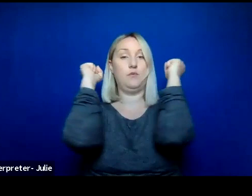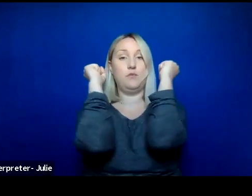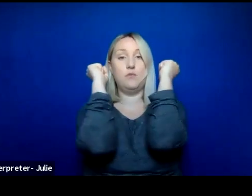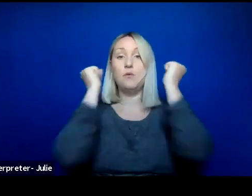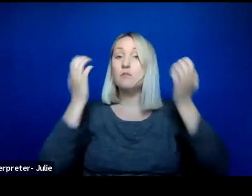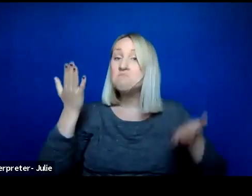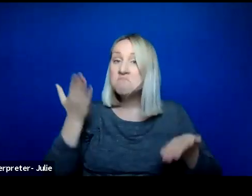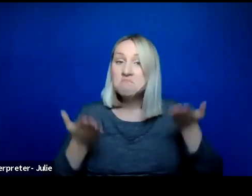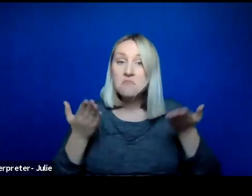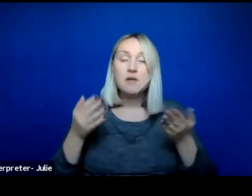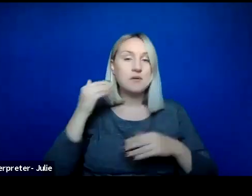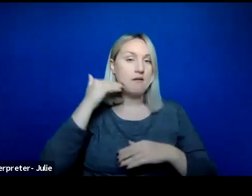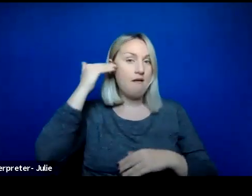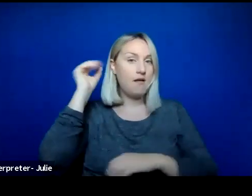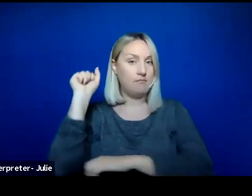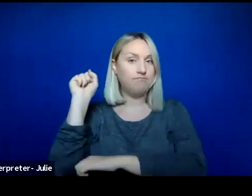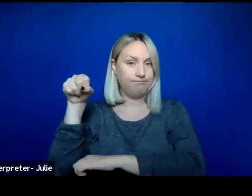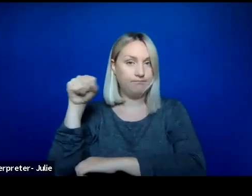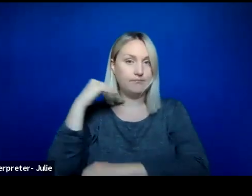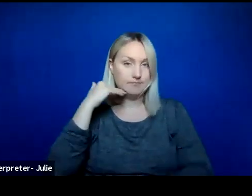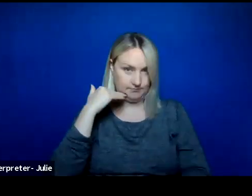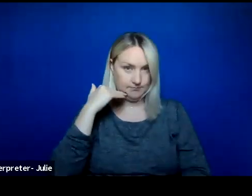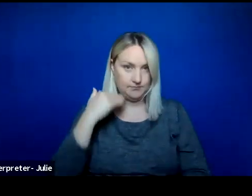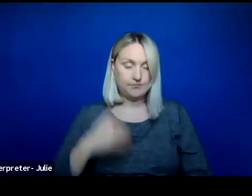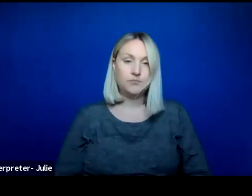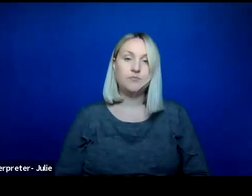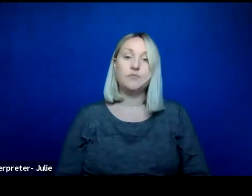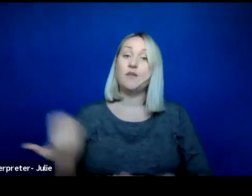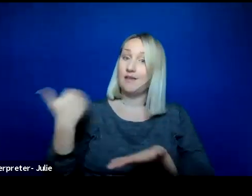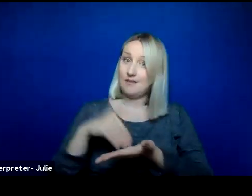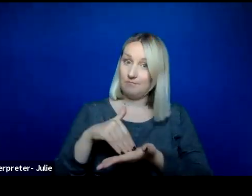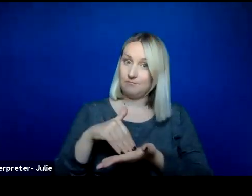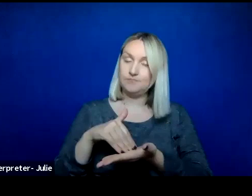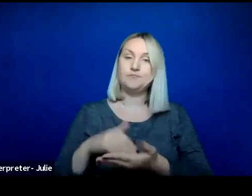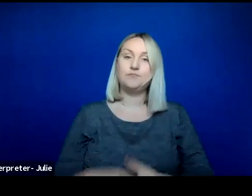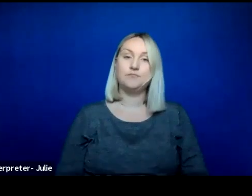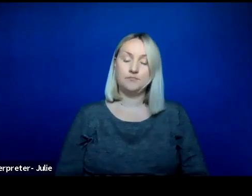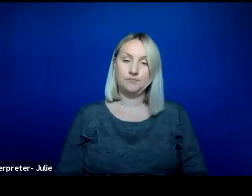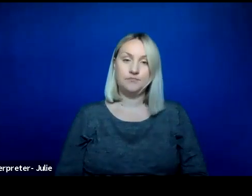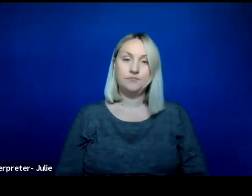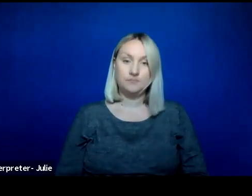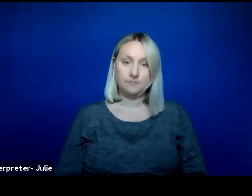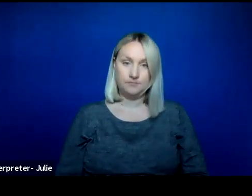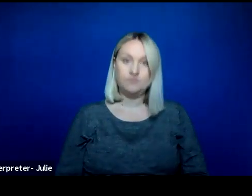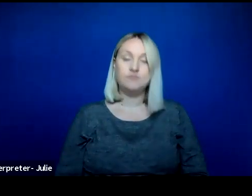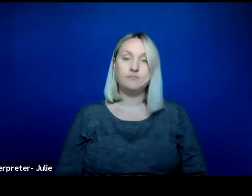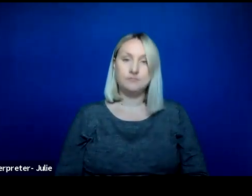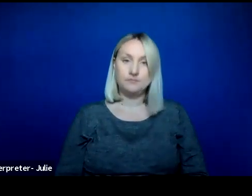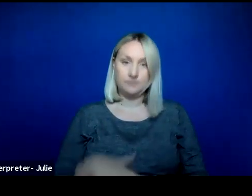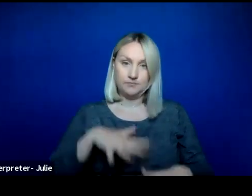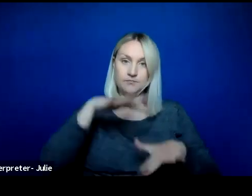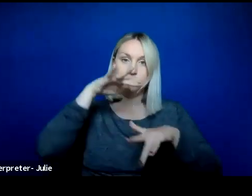maybe fold your chin to your chest. One more, inhale, open the elbows wide, expand.